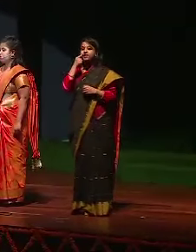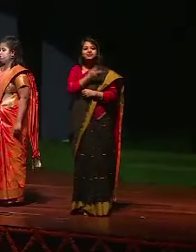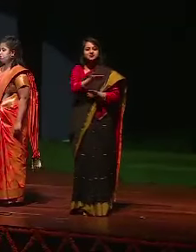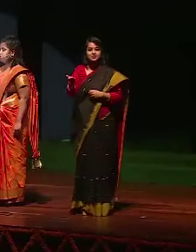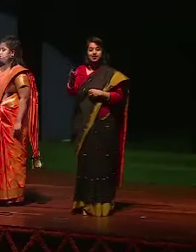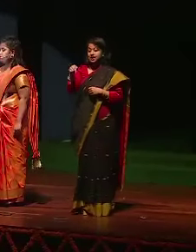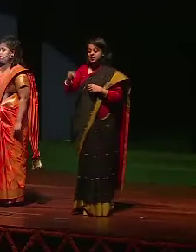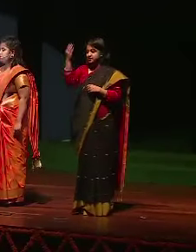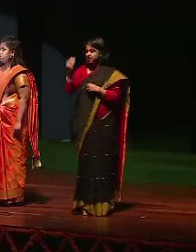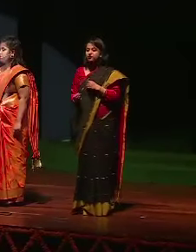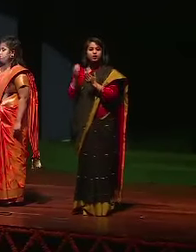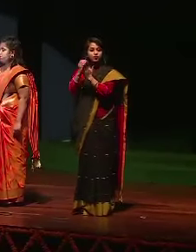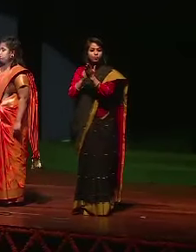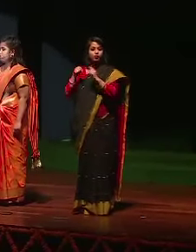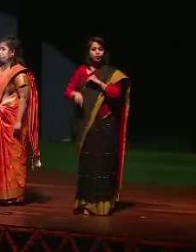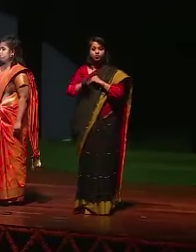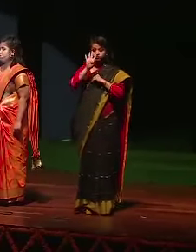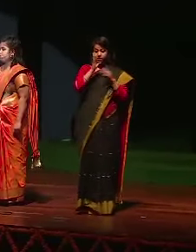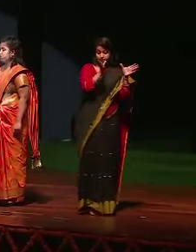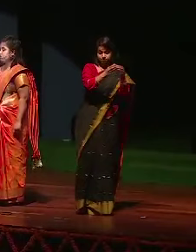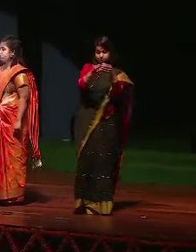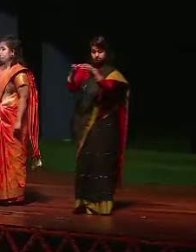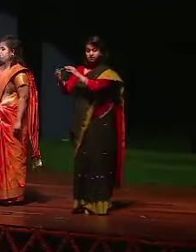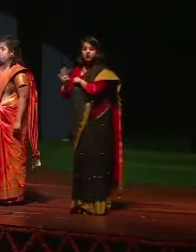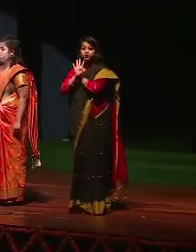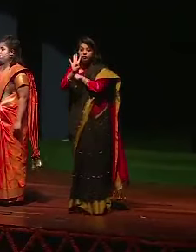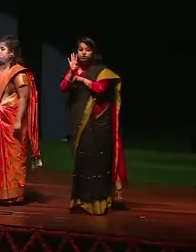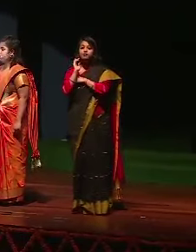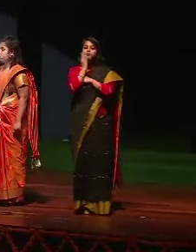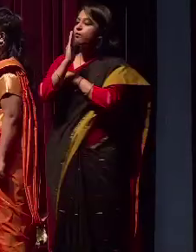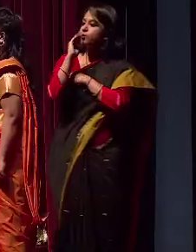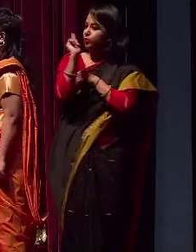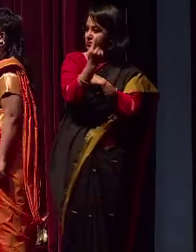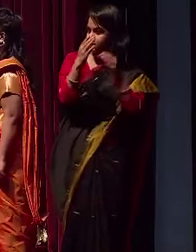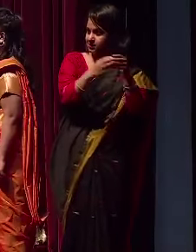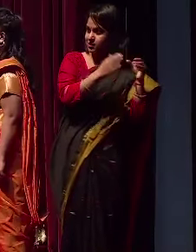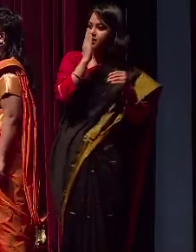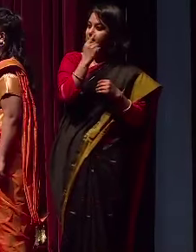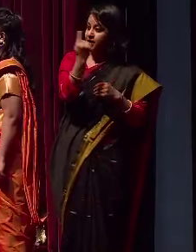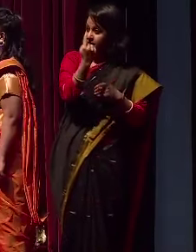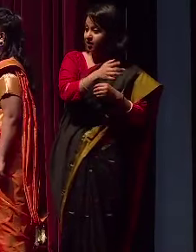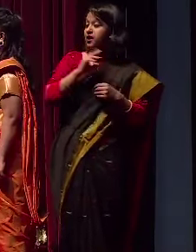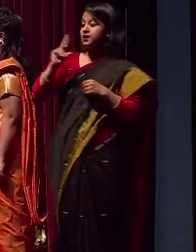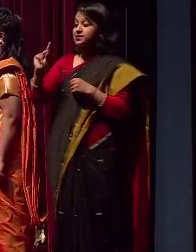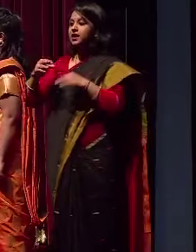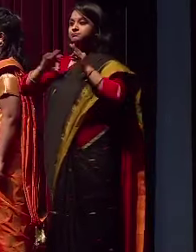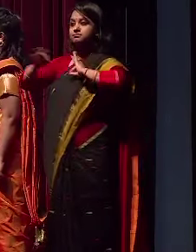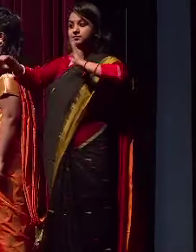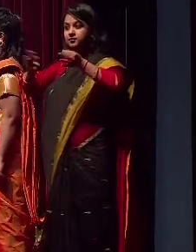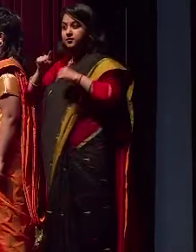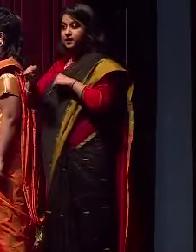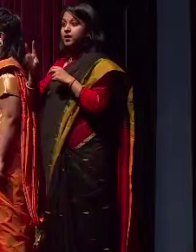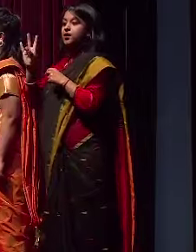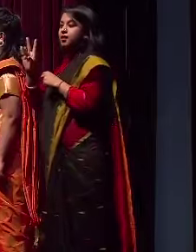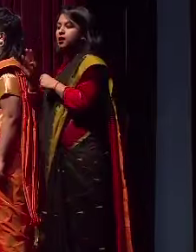this evening's program. We have four sections. First, music and solo songs. Second, classical dance. Third, folk